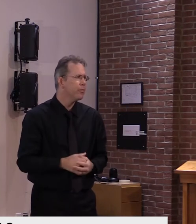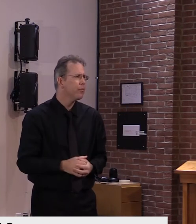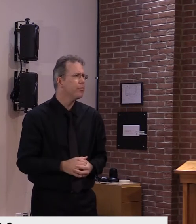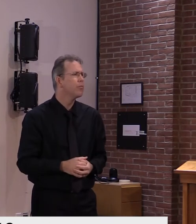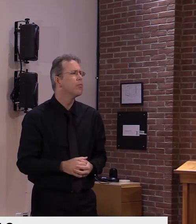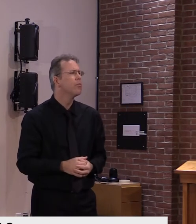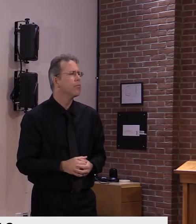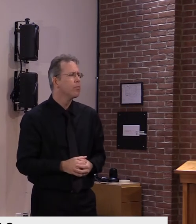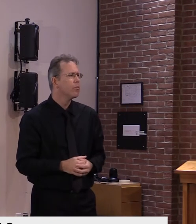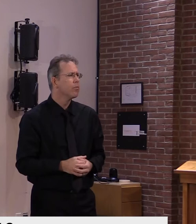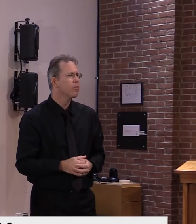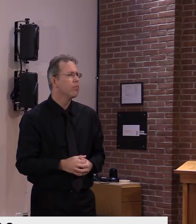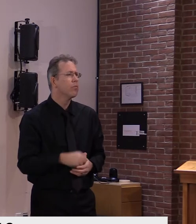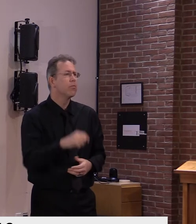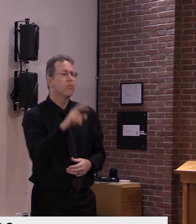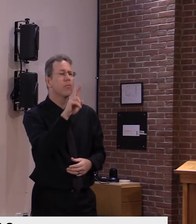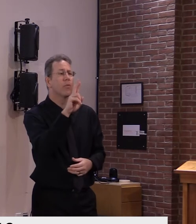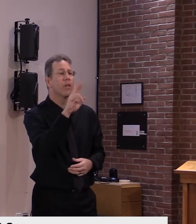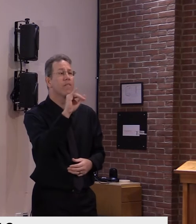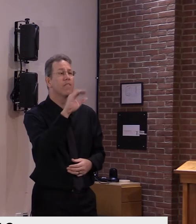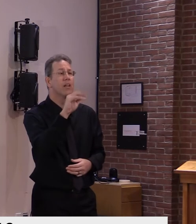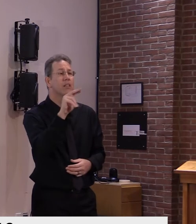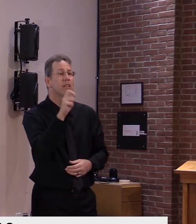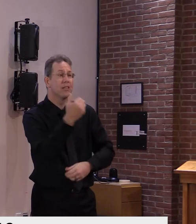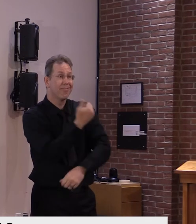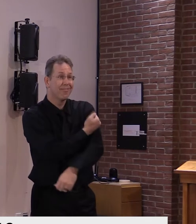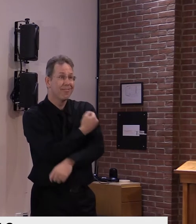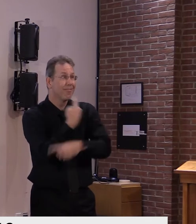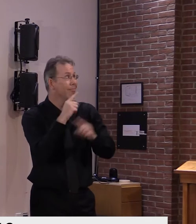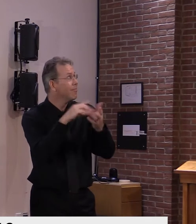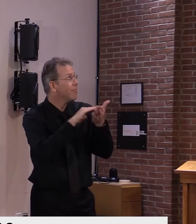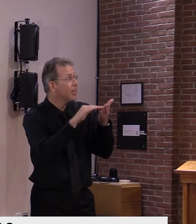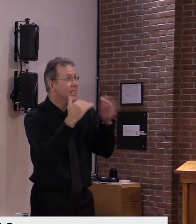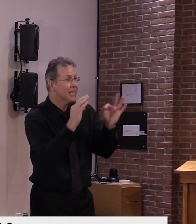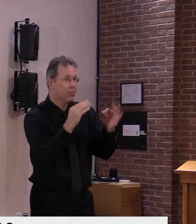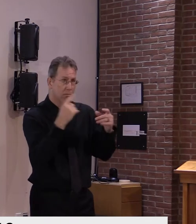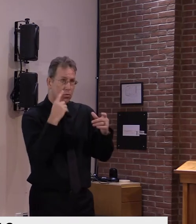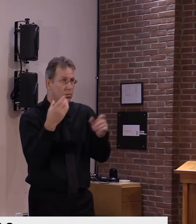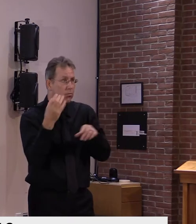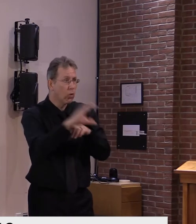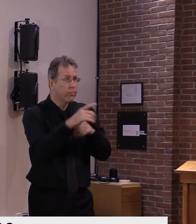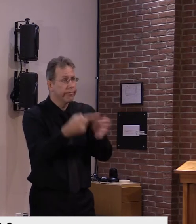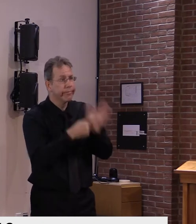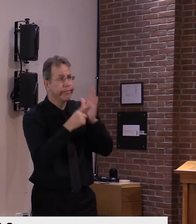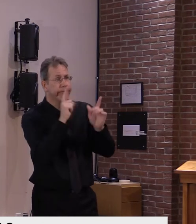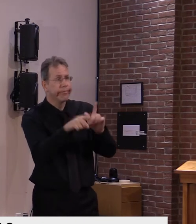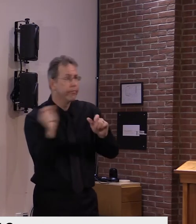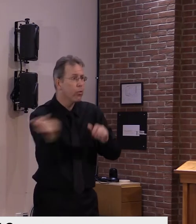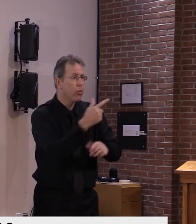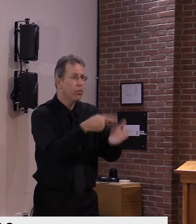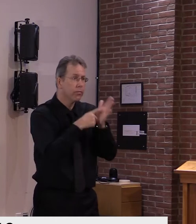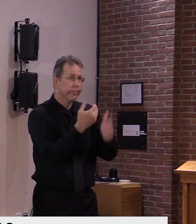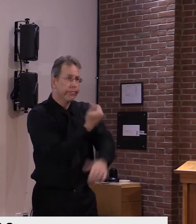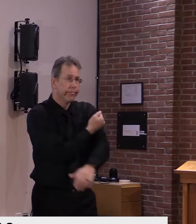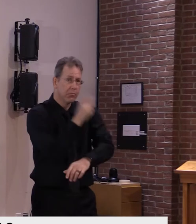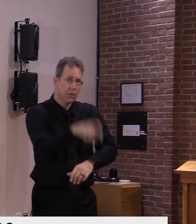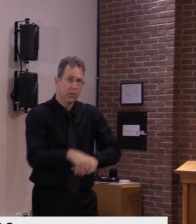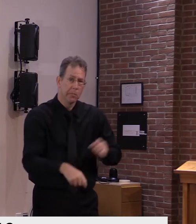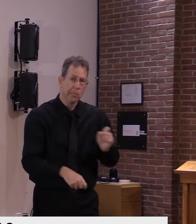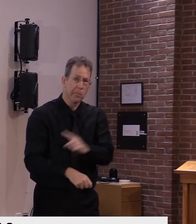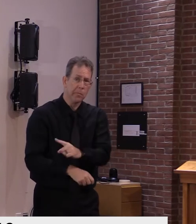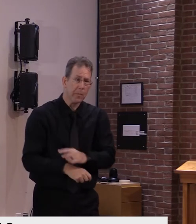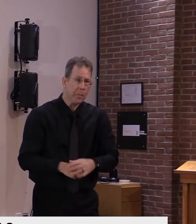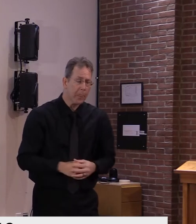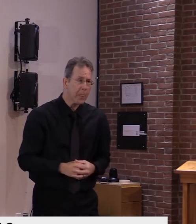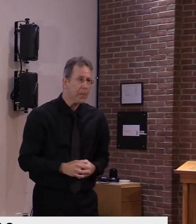Yeah, it's way too early for that. From my standpoint, as we see some